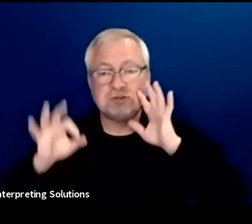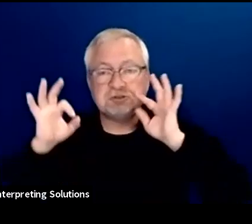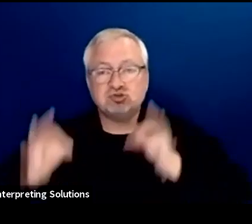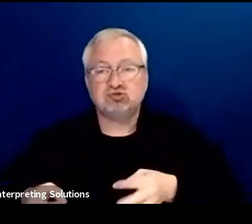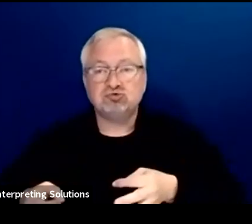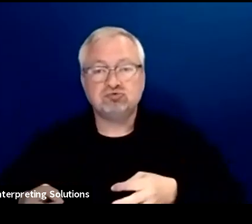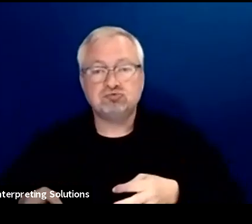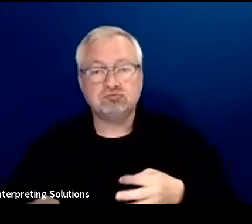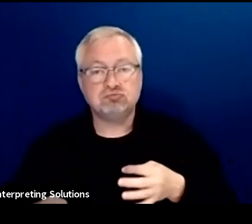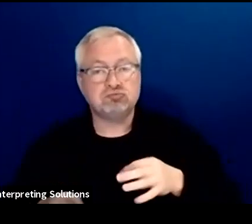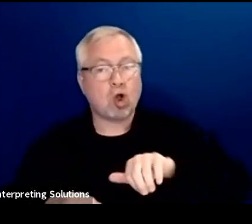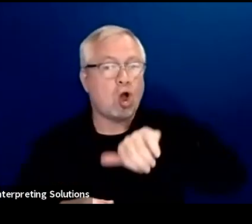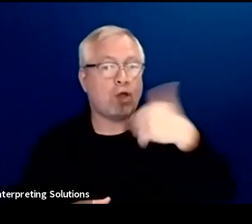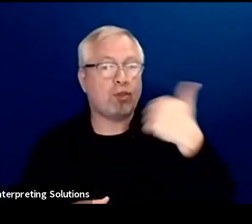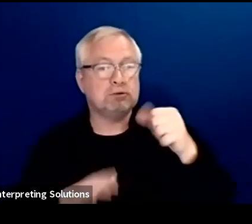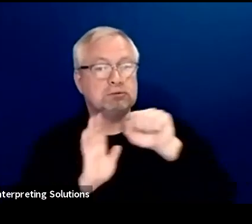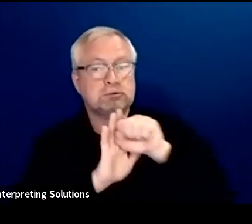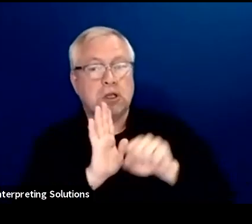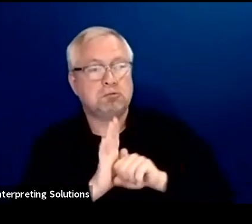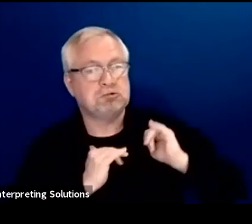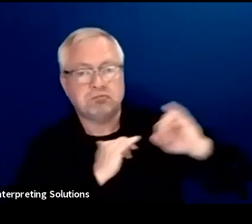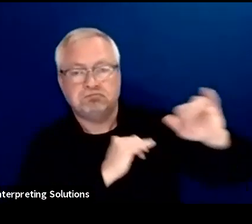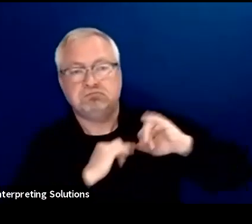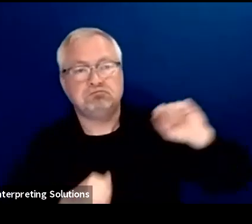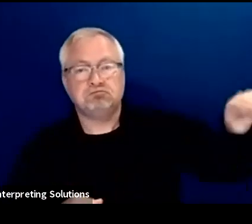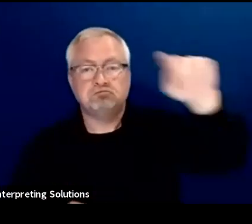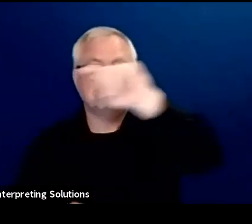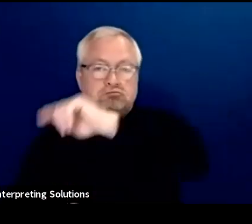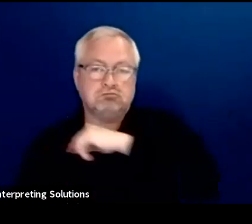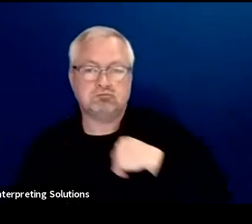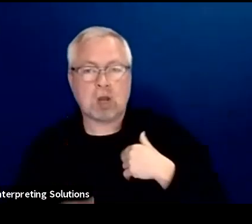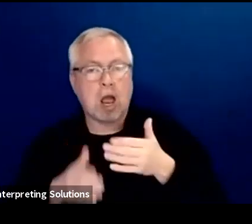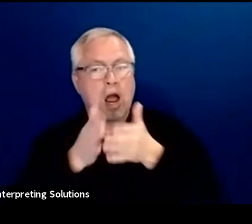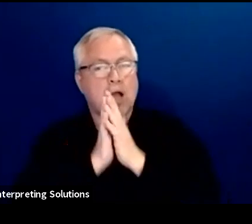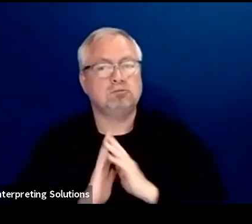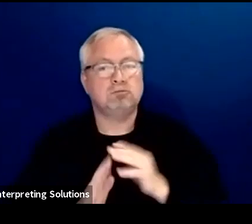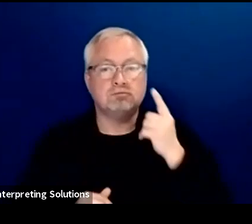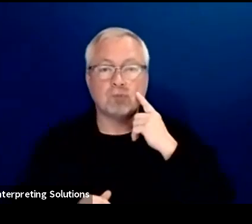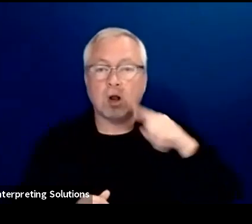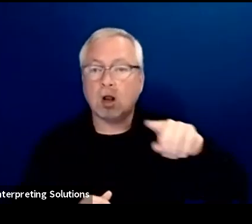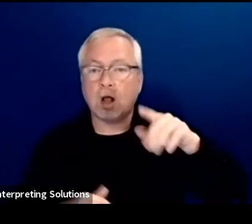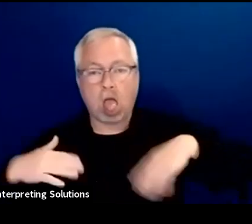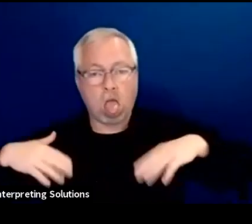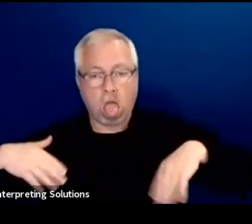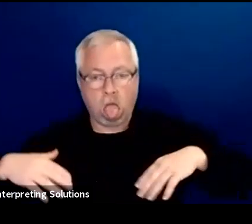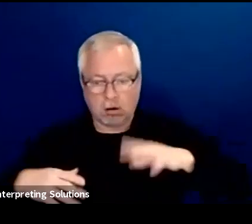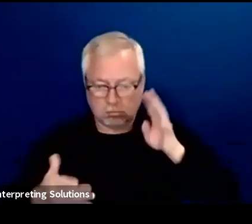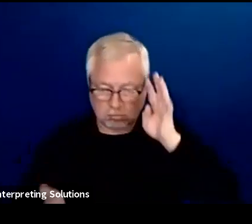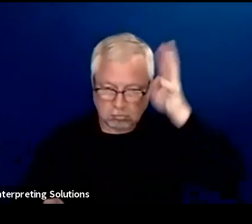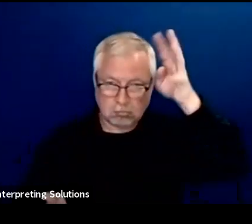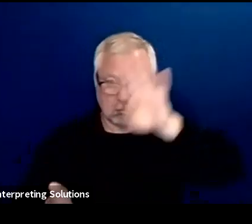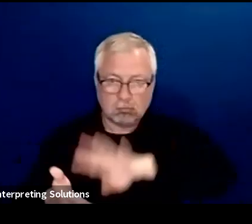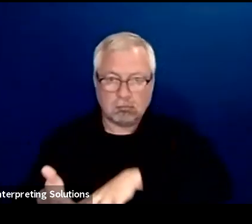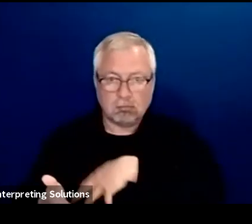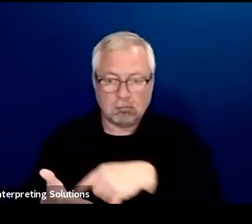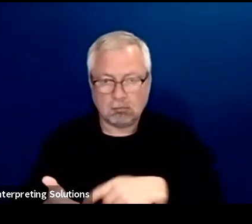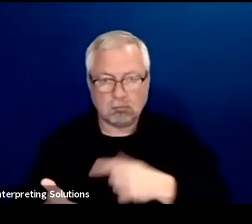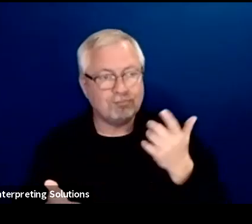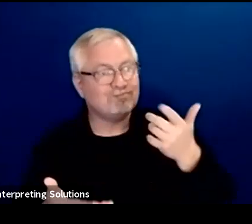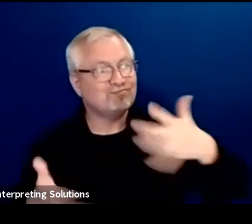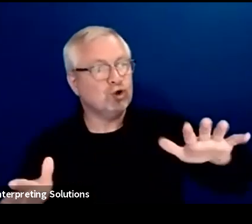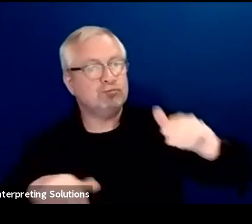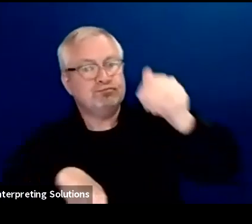were asking for something that hadn't been created yet. I think we've explained it, and I'll continue to push on this, because I certainly don't want this idea